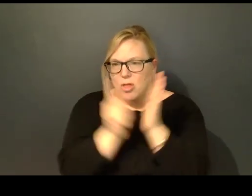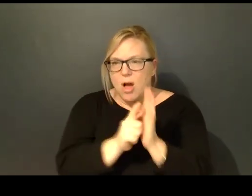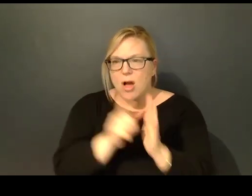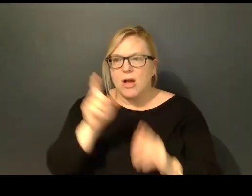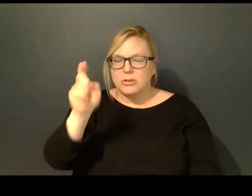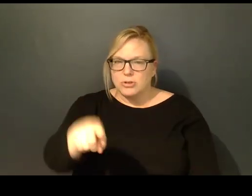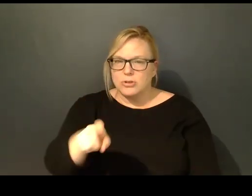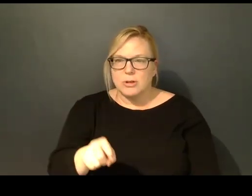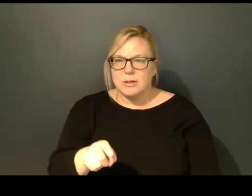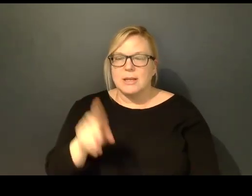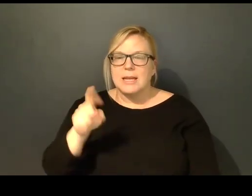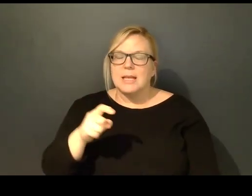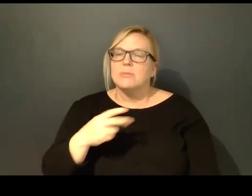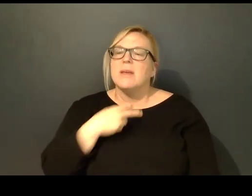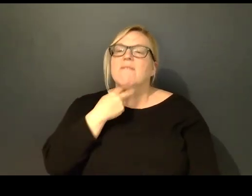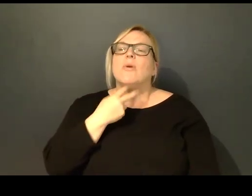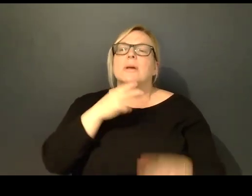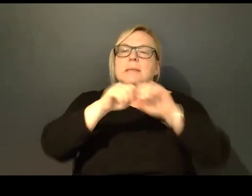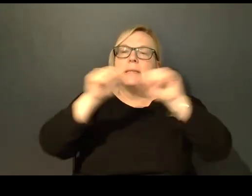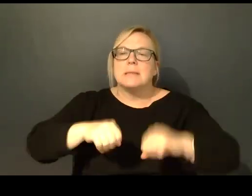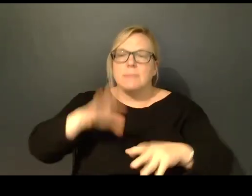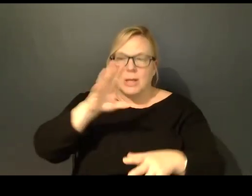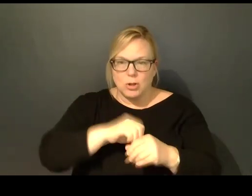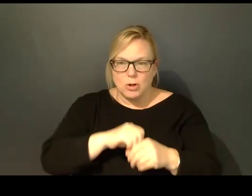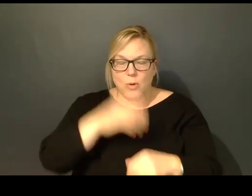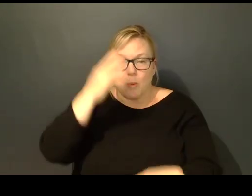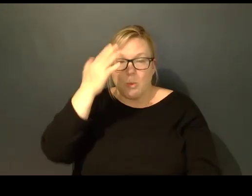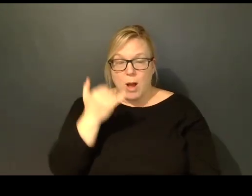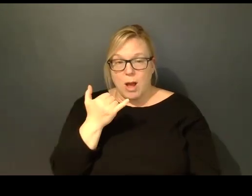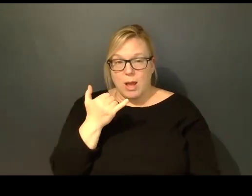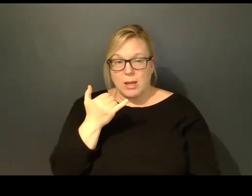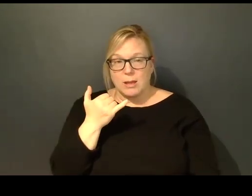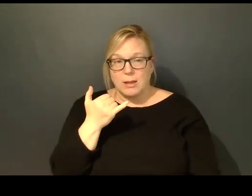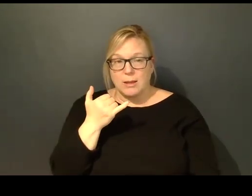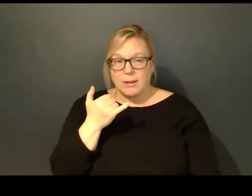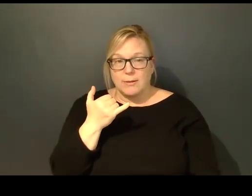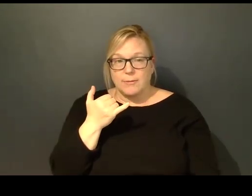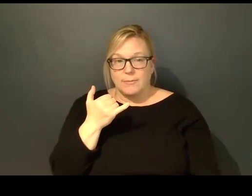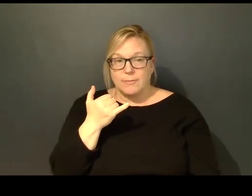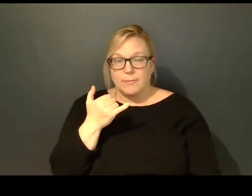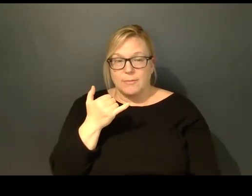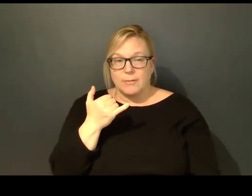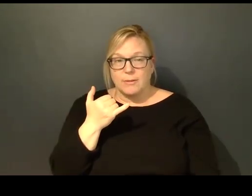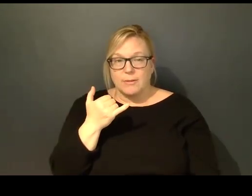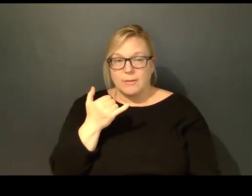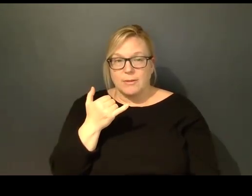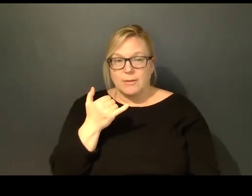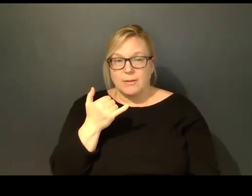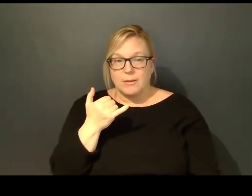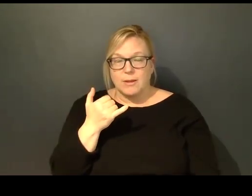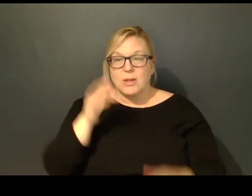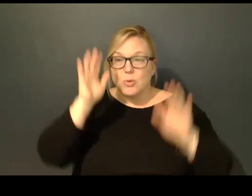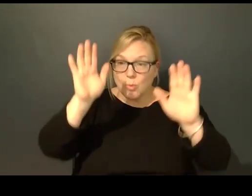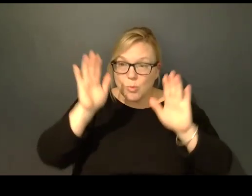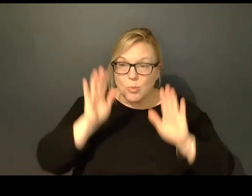voice over system in there, because the truth of the matter is it's not equitable. It's great for certain